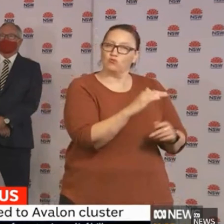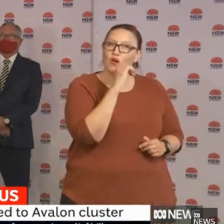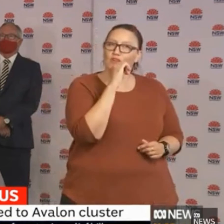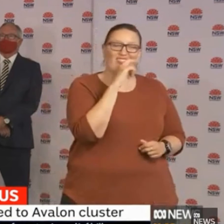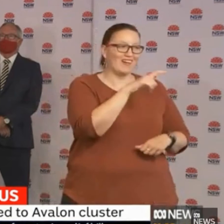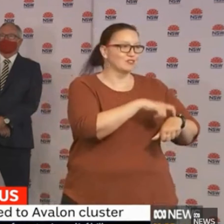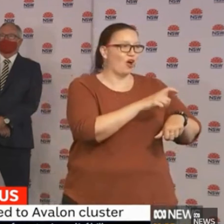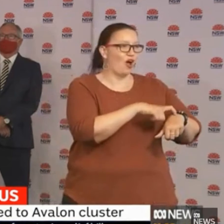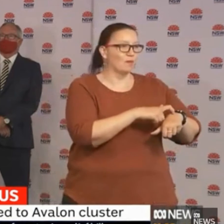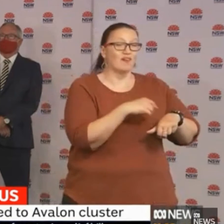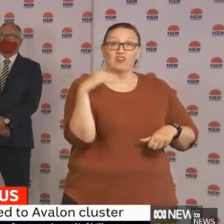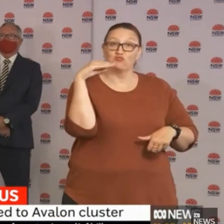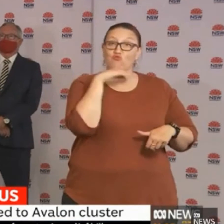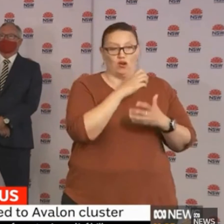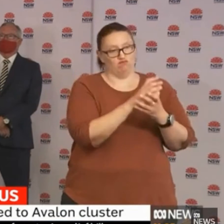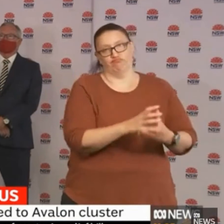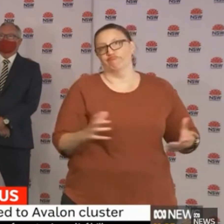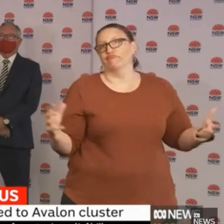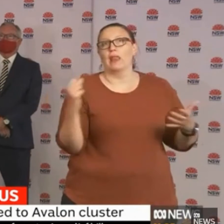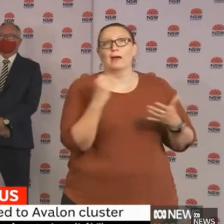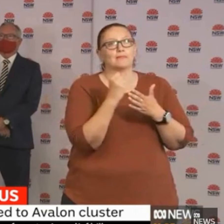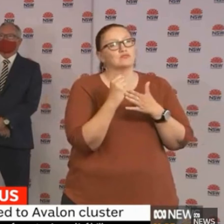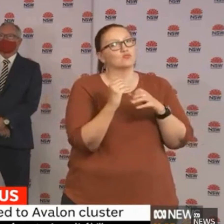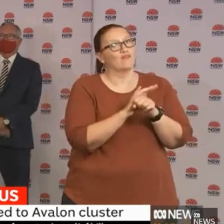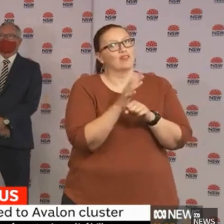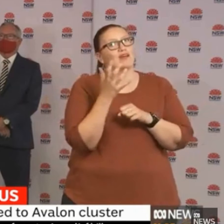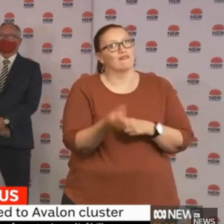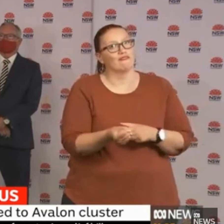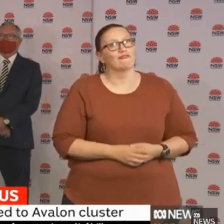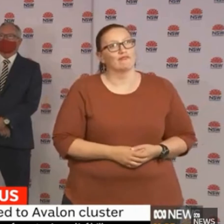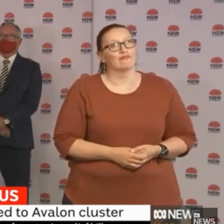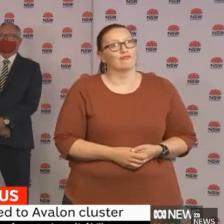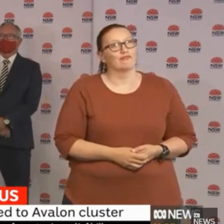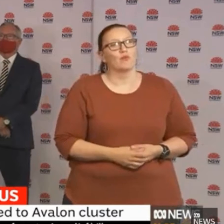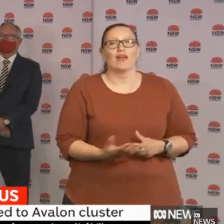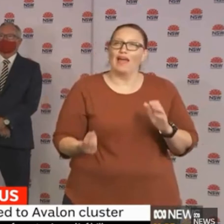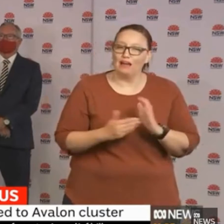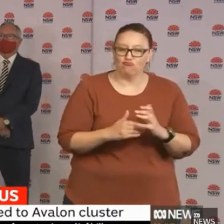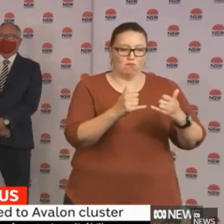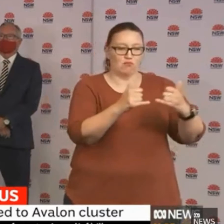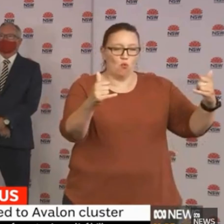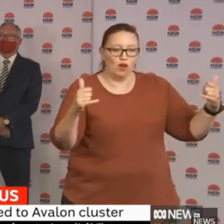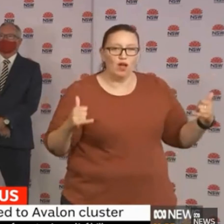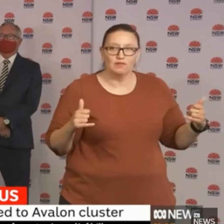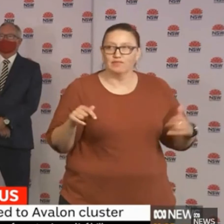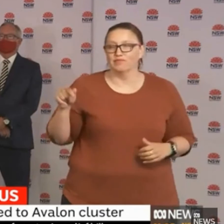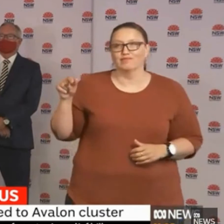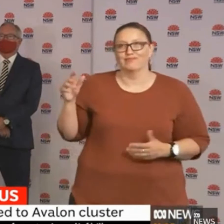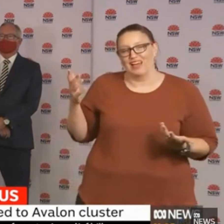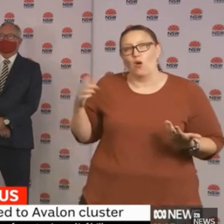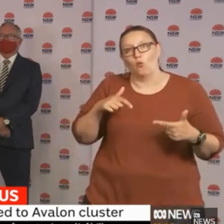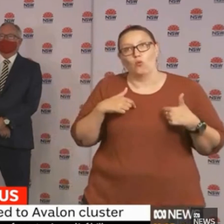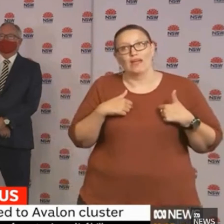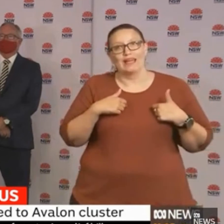and hence that posed additional challenges where, notwithstanding borders were introduced, no border is